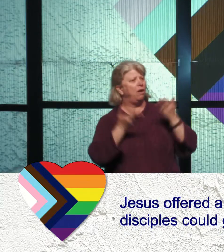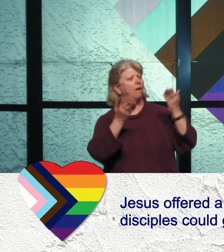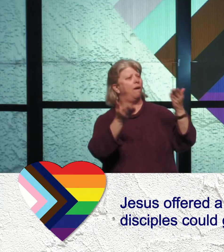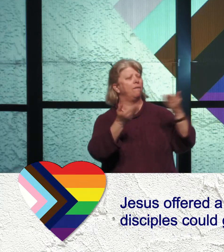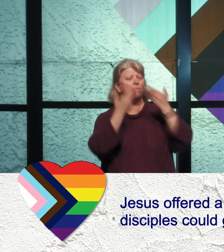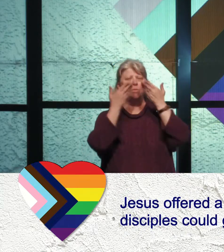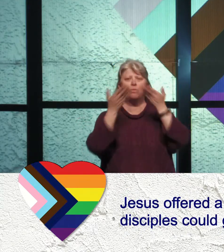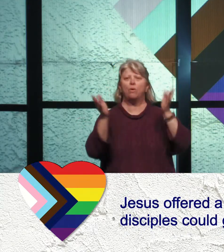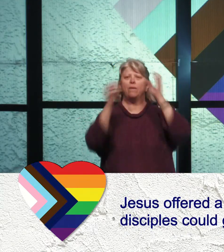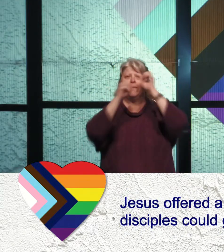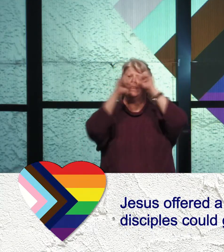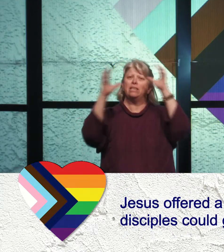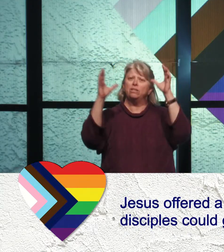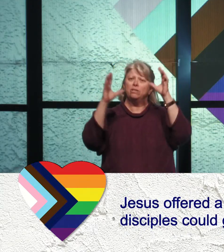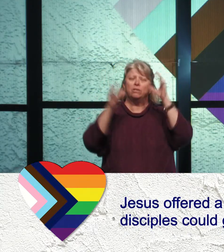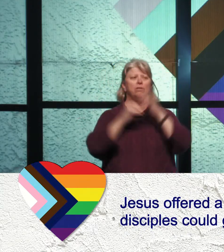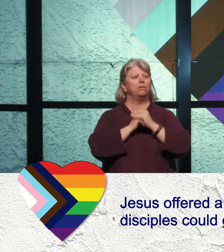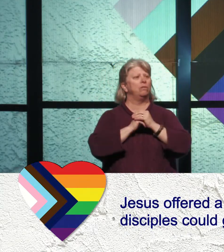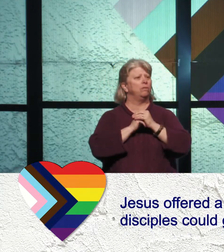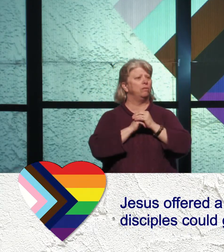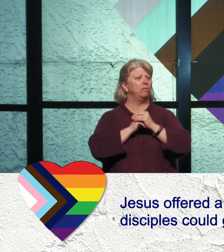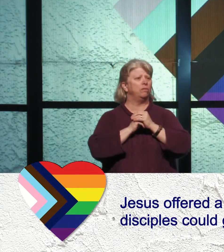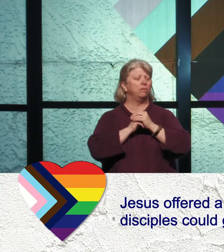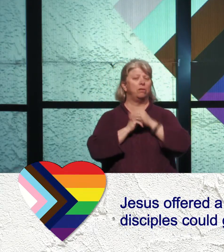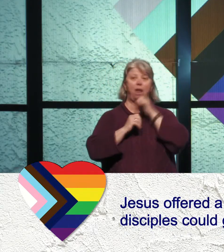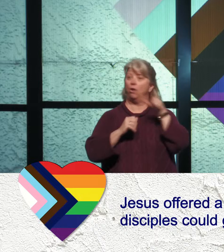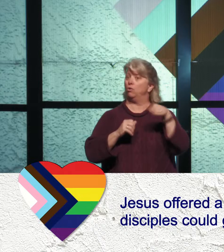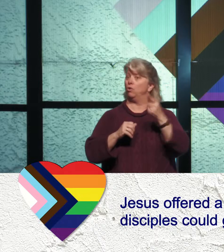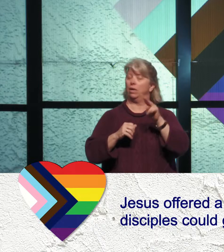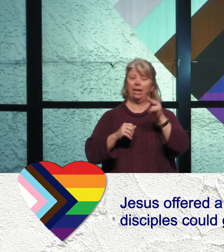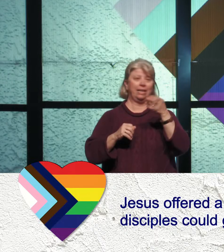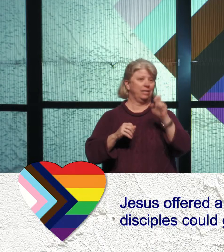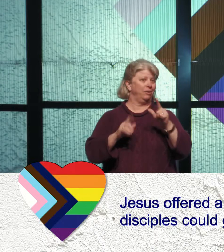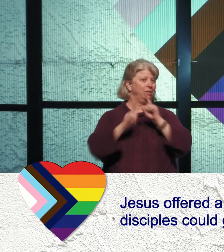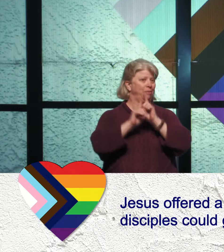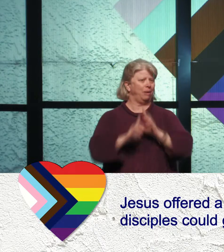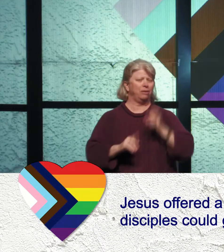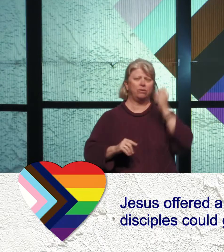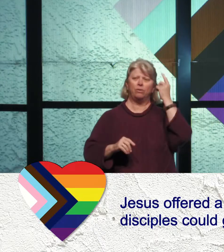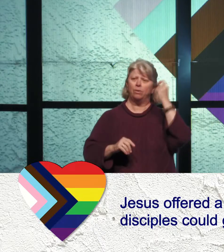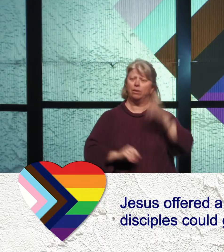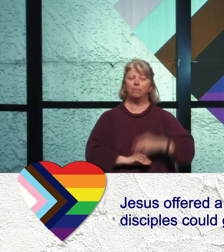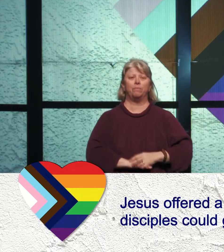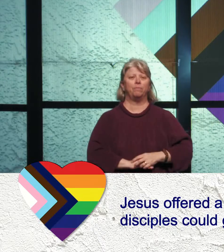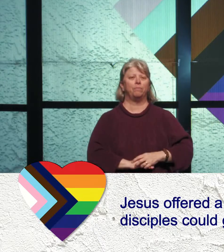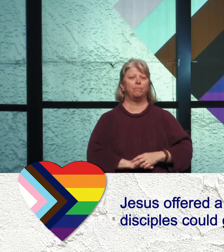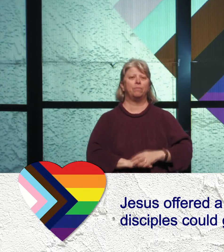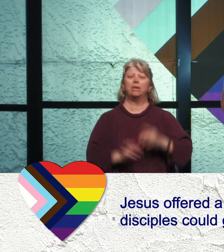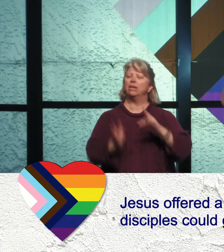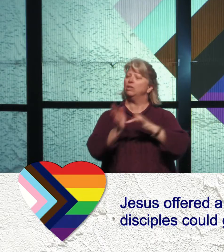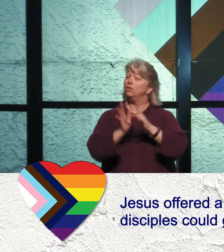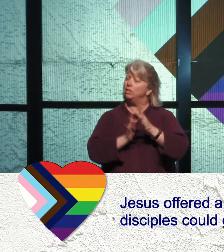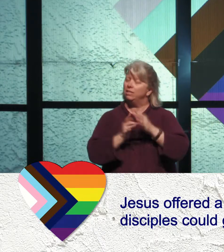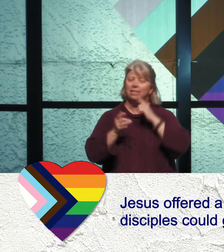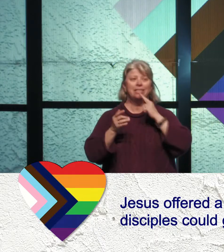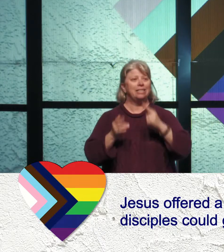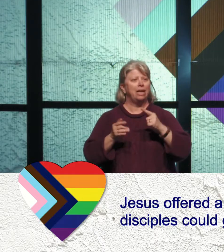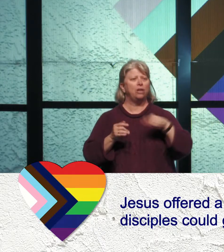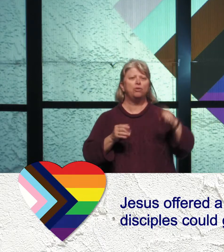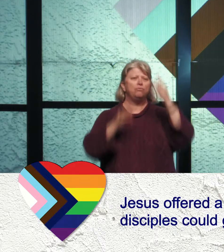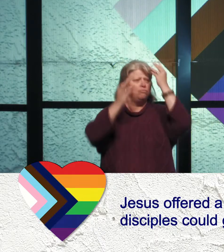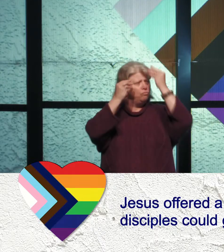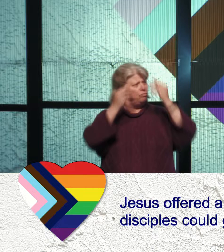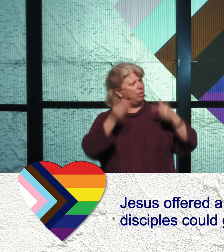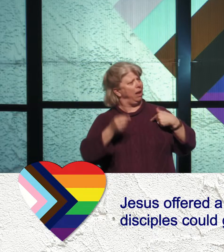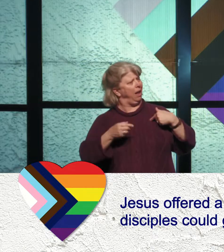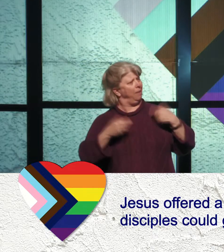broader vision than what Nathanael and the disciples could grasp. Like Jesus is saying, you have in your head this